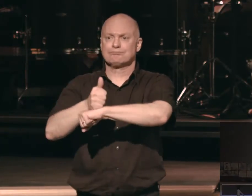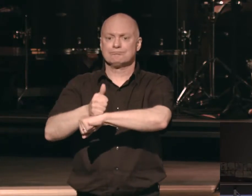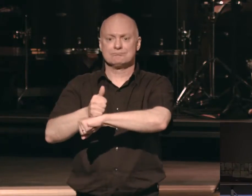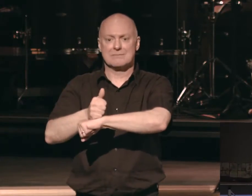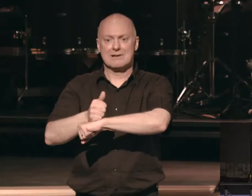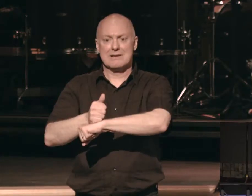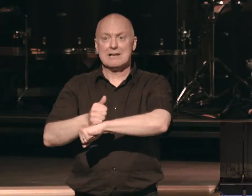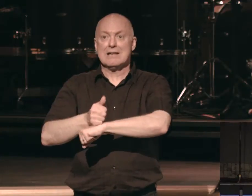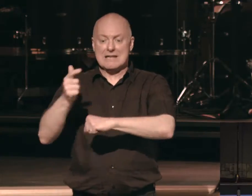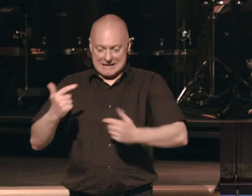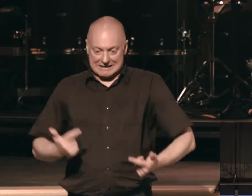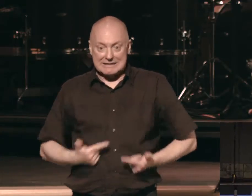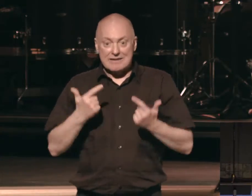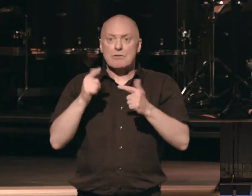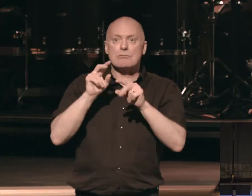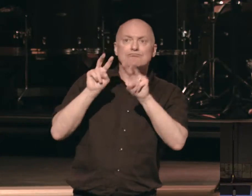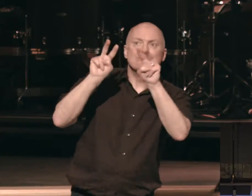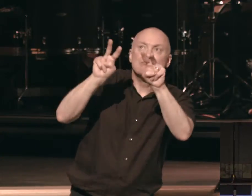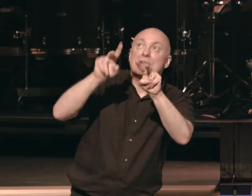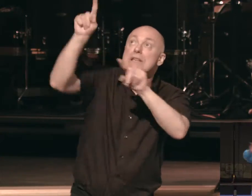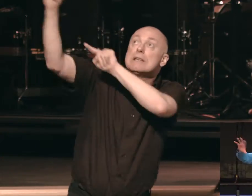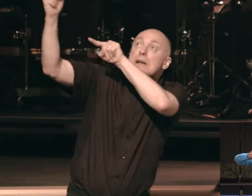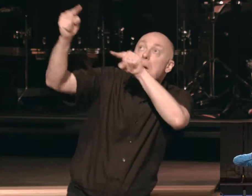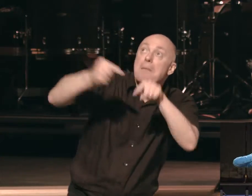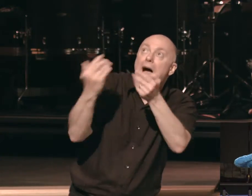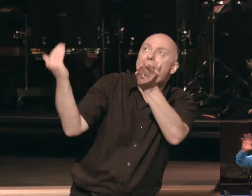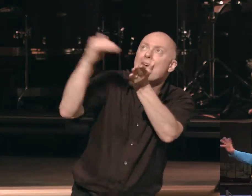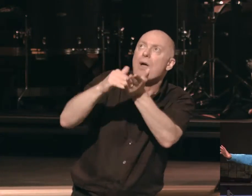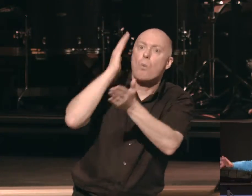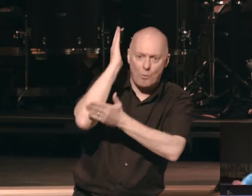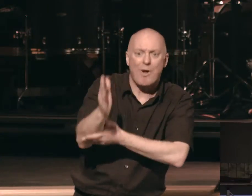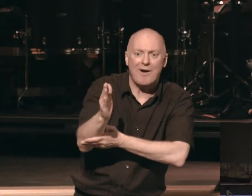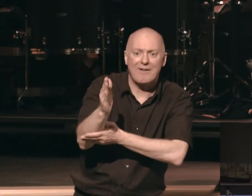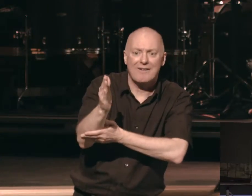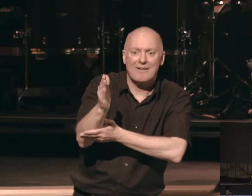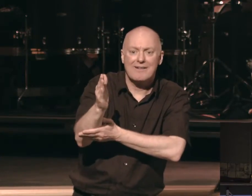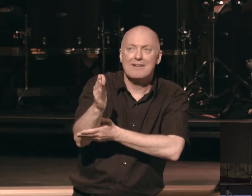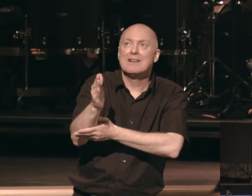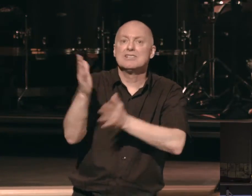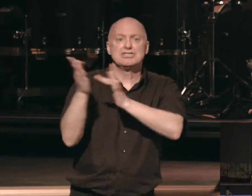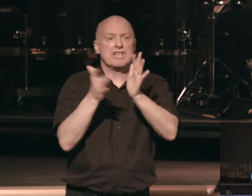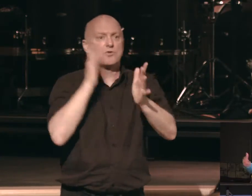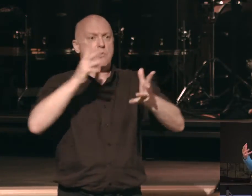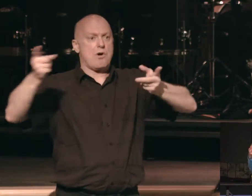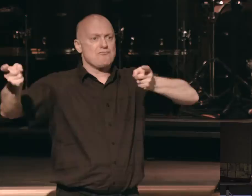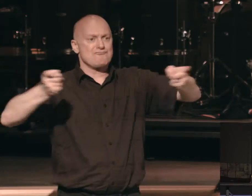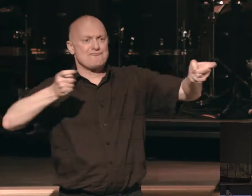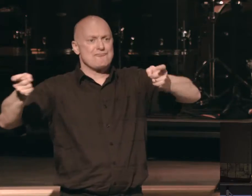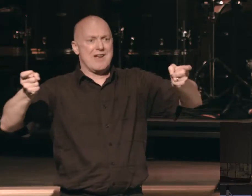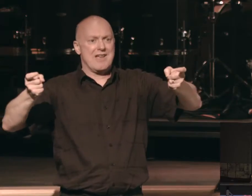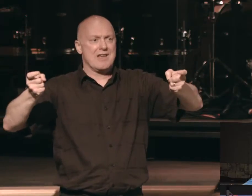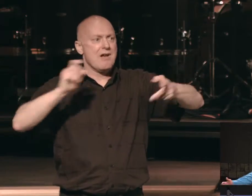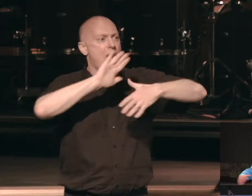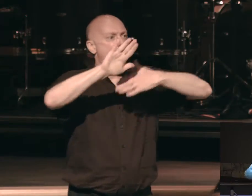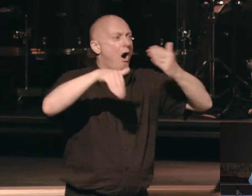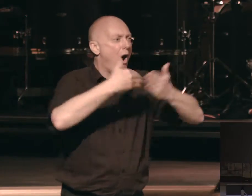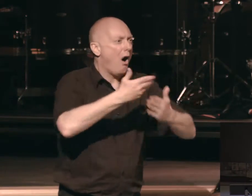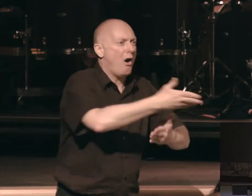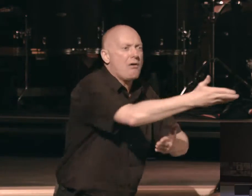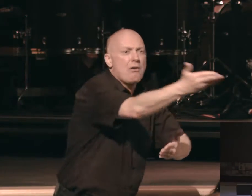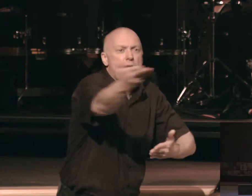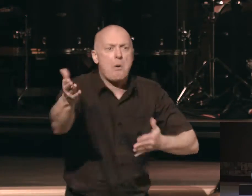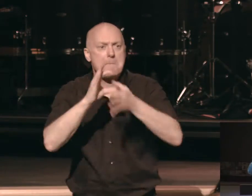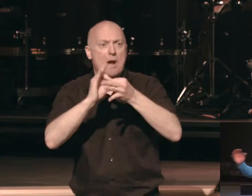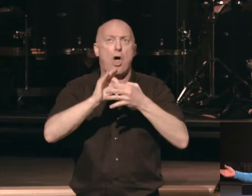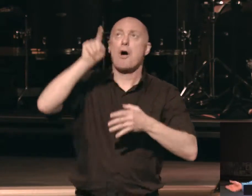by the Messiah as he comes and lives, and even a look ahead to when he returns again as he seeks to reign and taking all that is